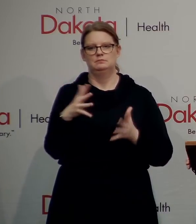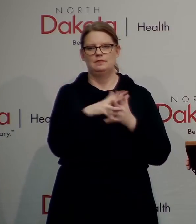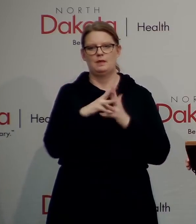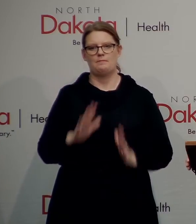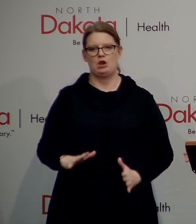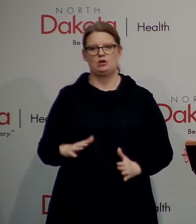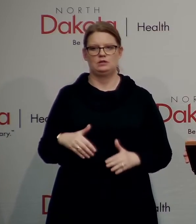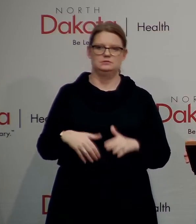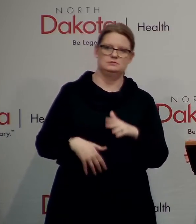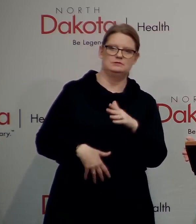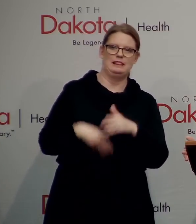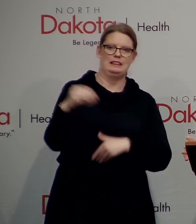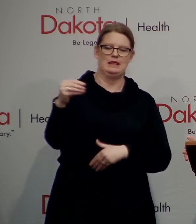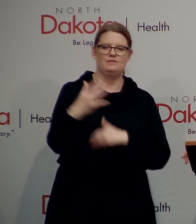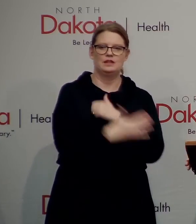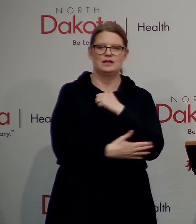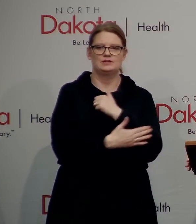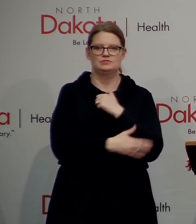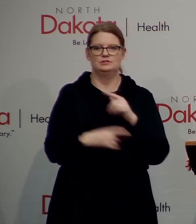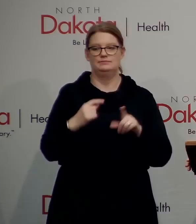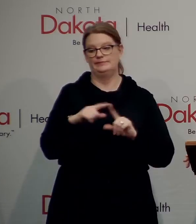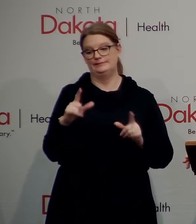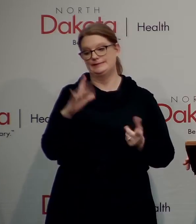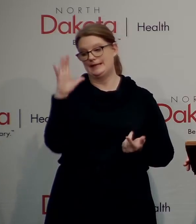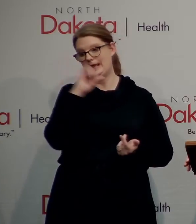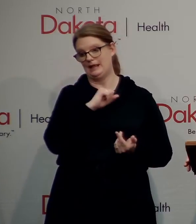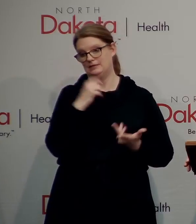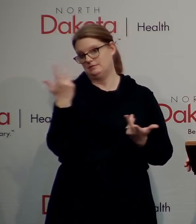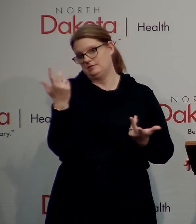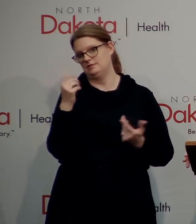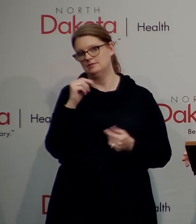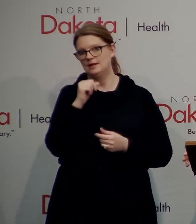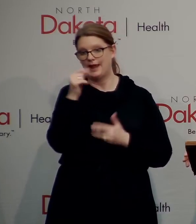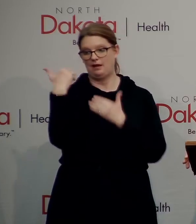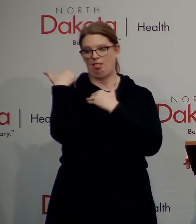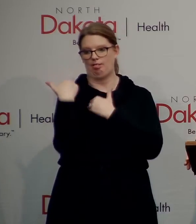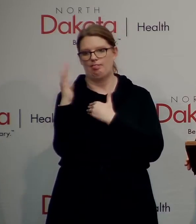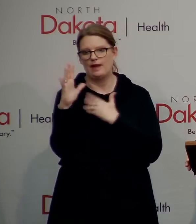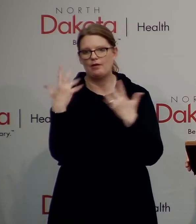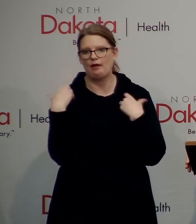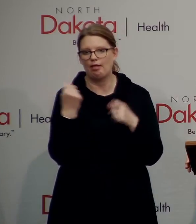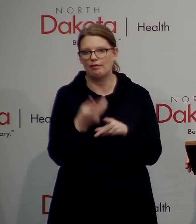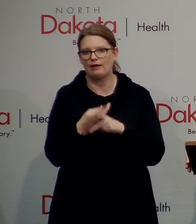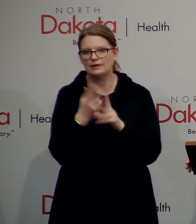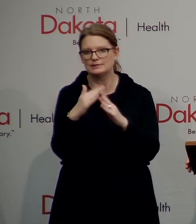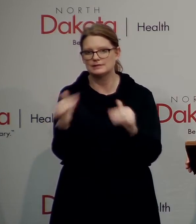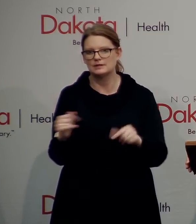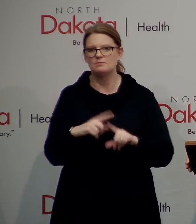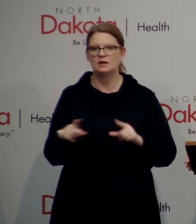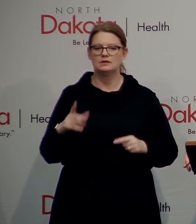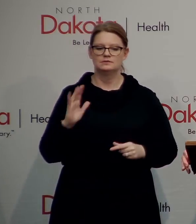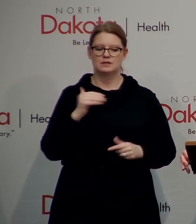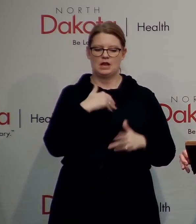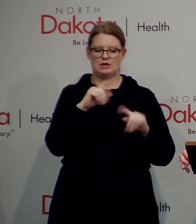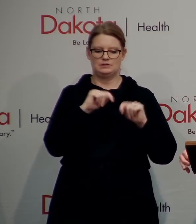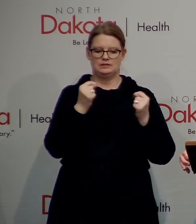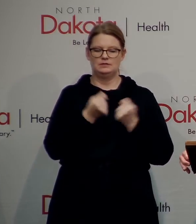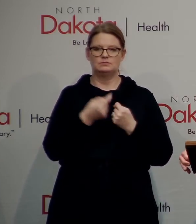their healthcare system. But it's just a guess. But that's a question I guess our team will take up, and we can